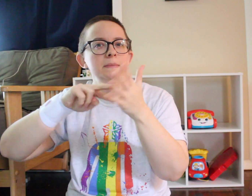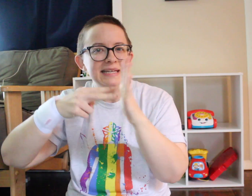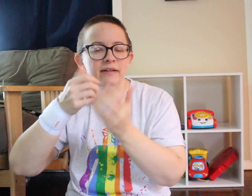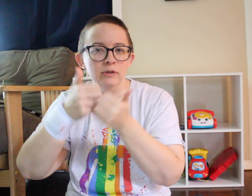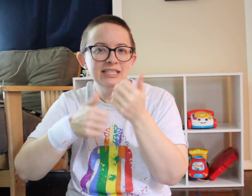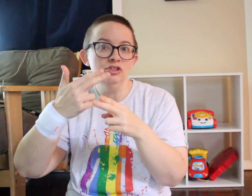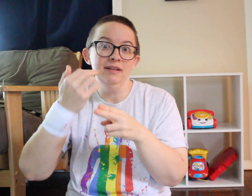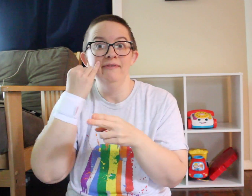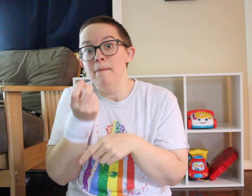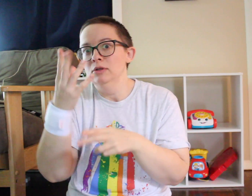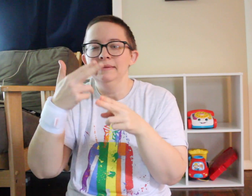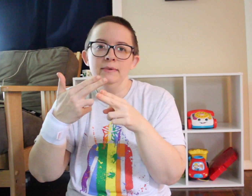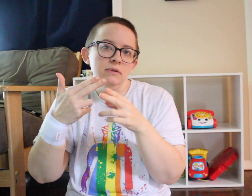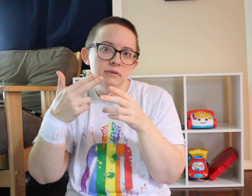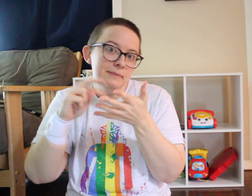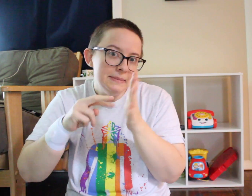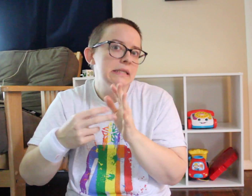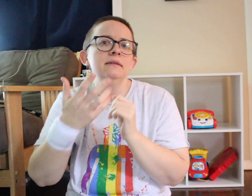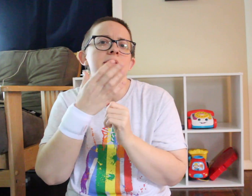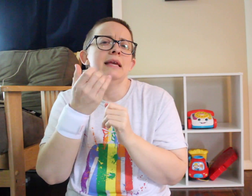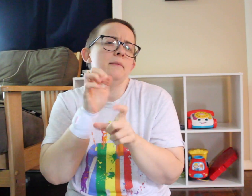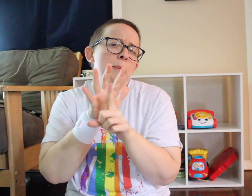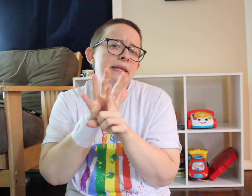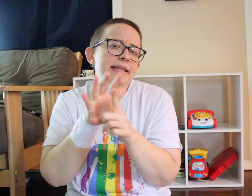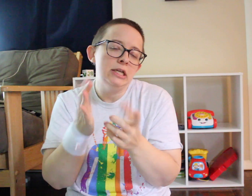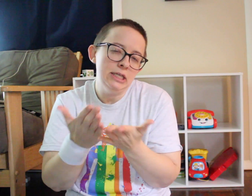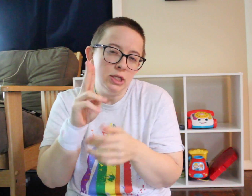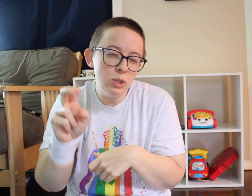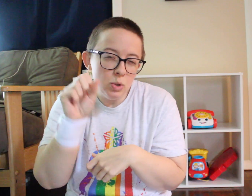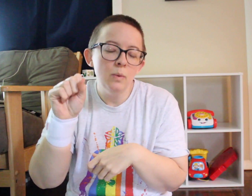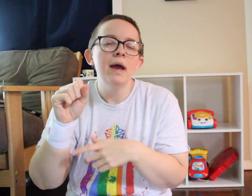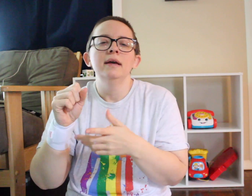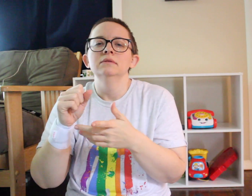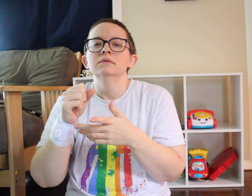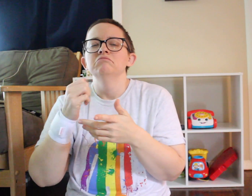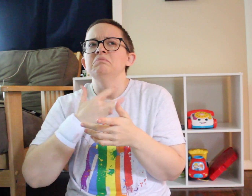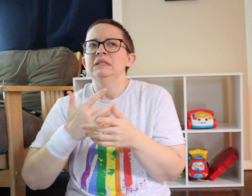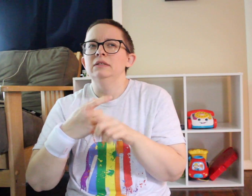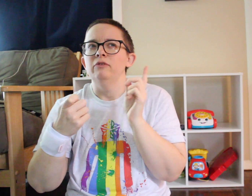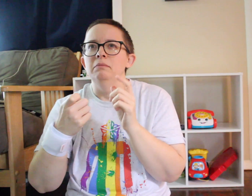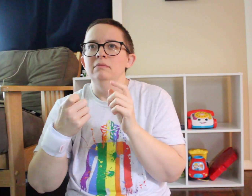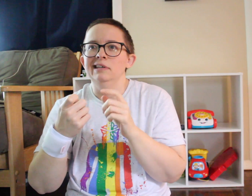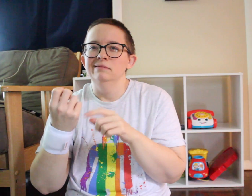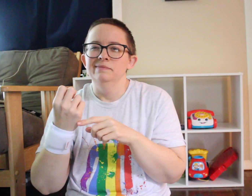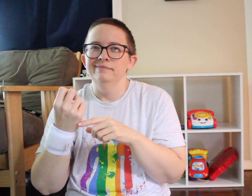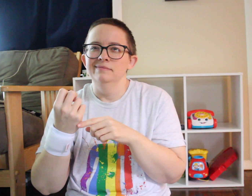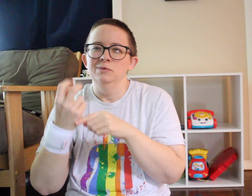more in-depth information for each name, if there's multiple meanings, and like the popularity, at least here in the US. I'm going to base those